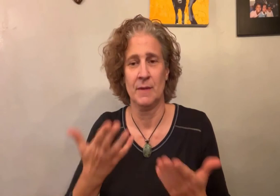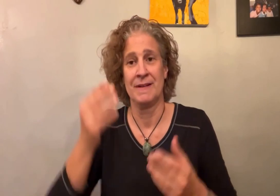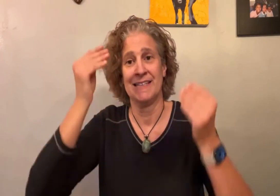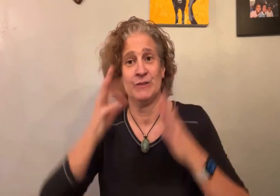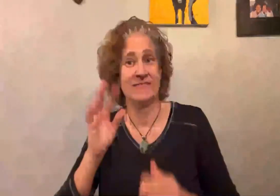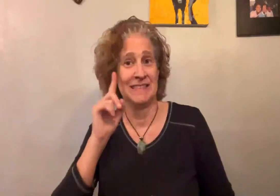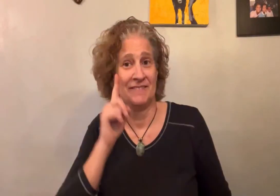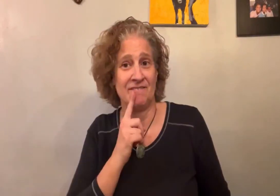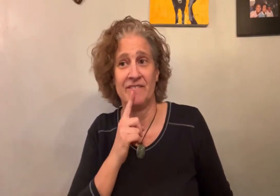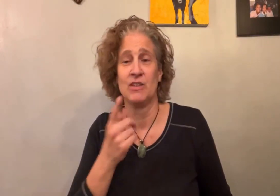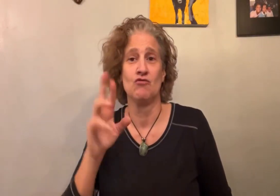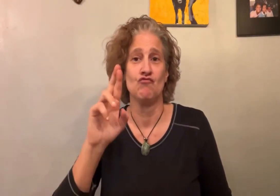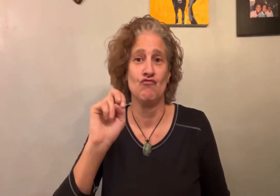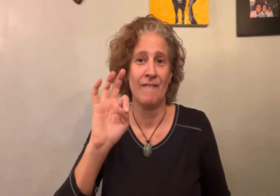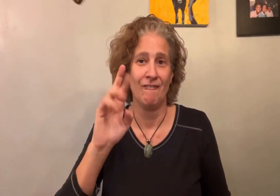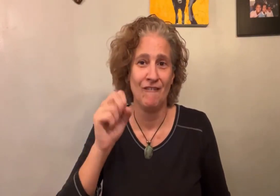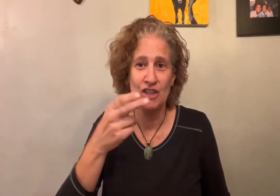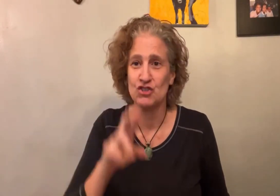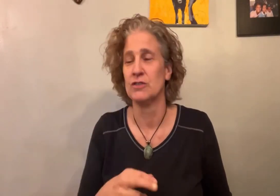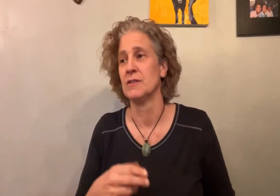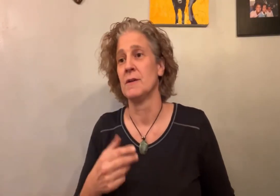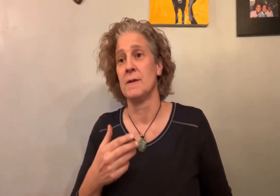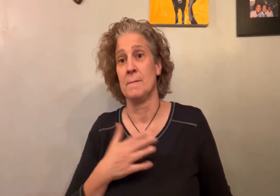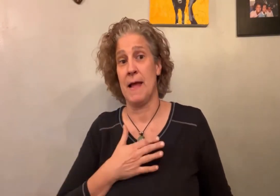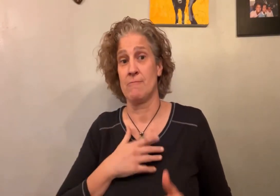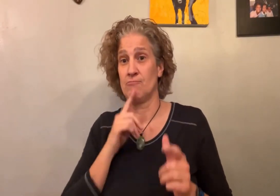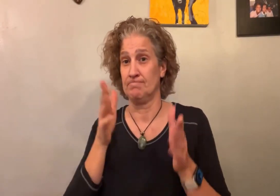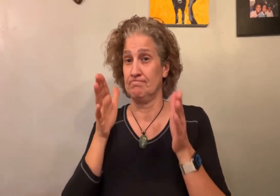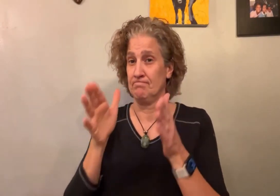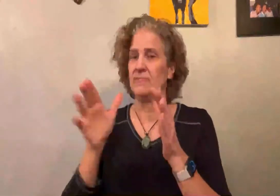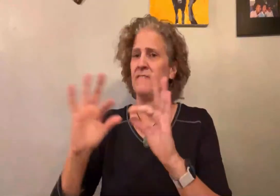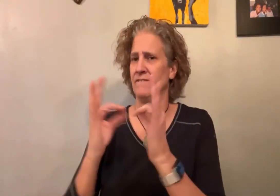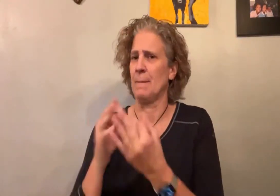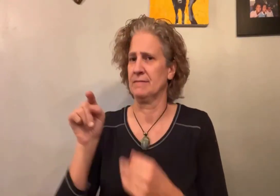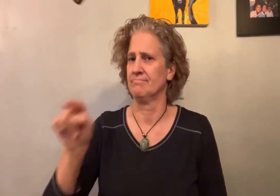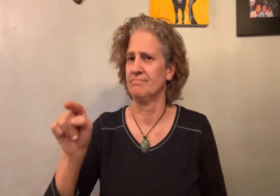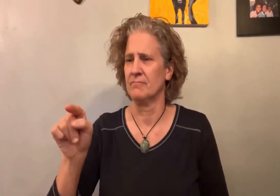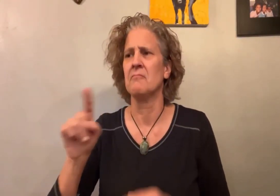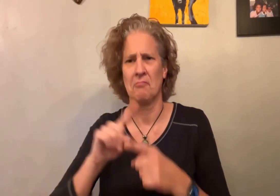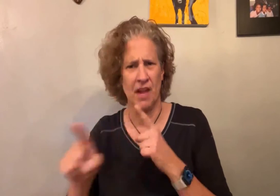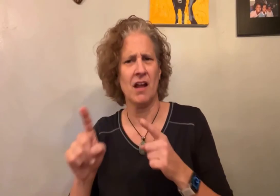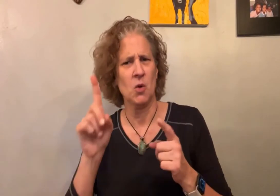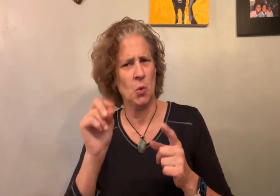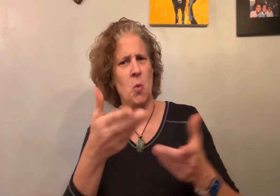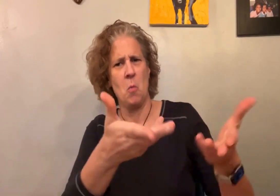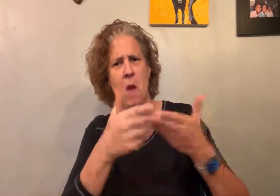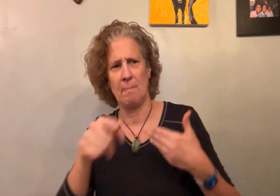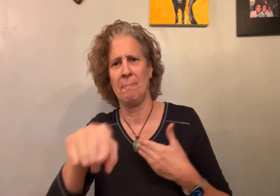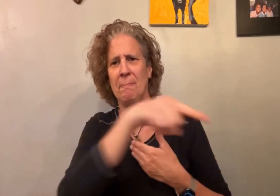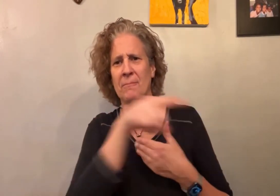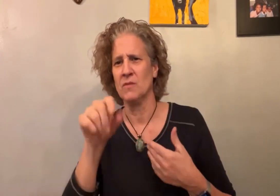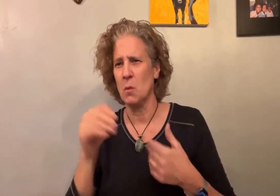have professionals such as interpreters. Sometimes we have teachers of the deaf. Sometimes it's a refresher for the folks in the